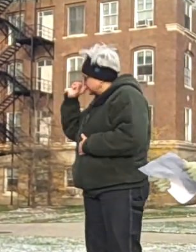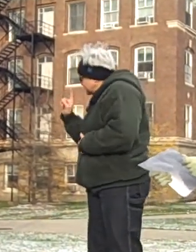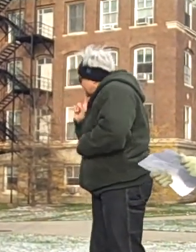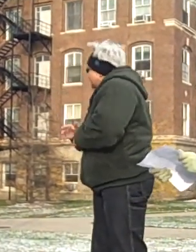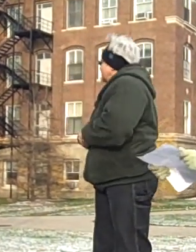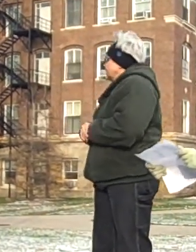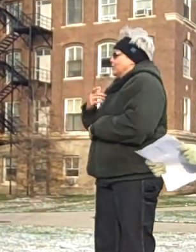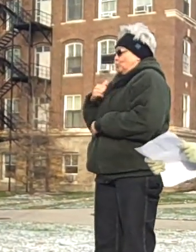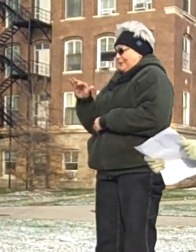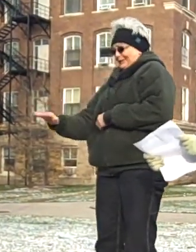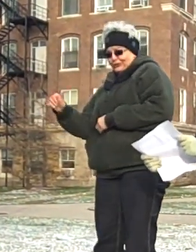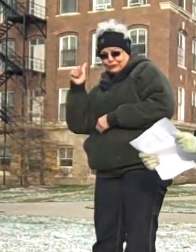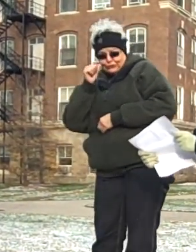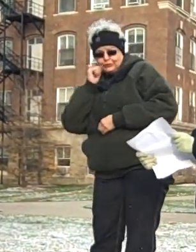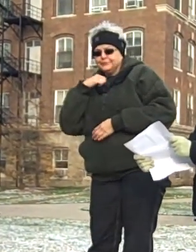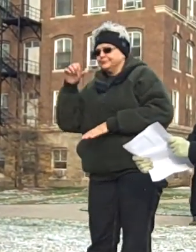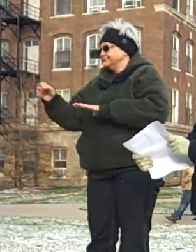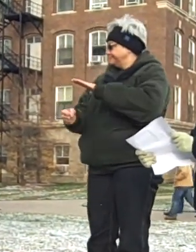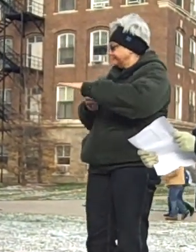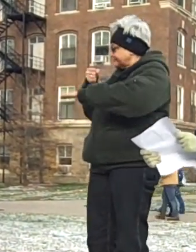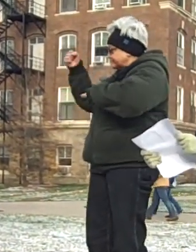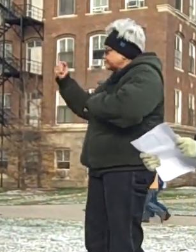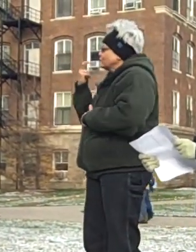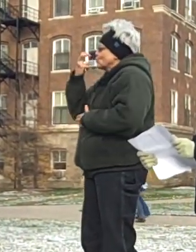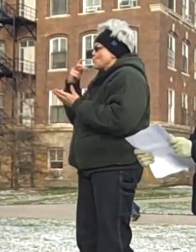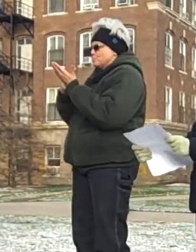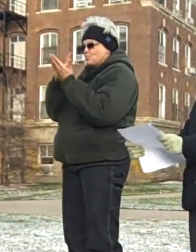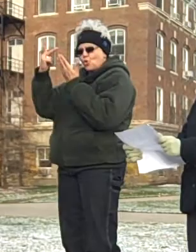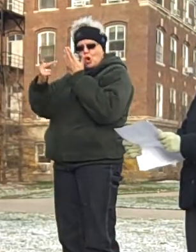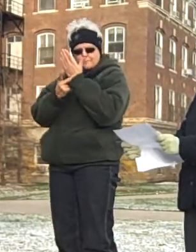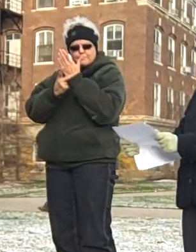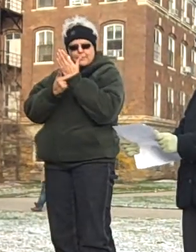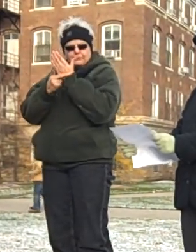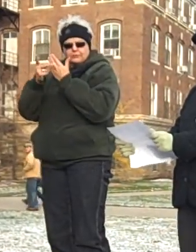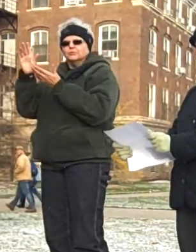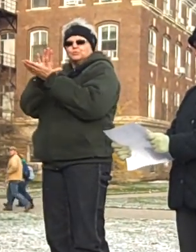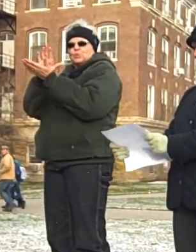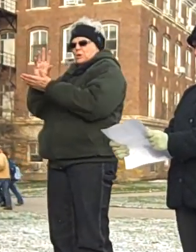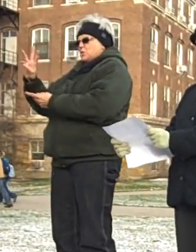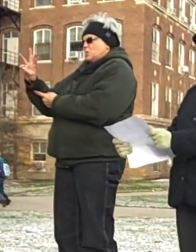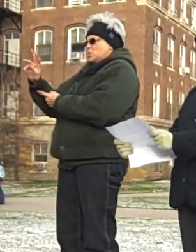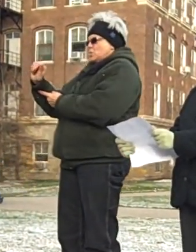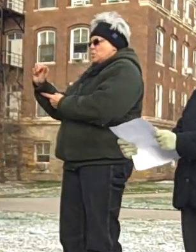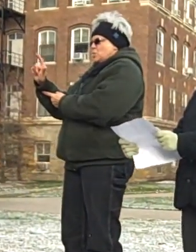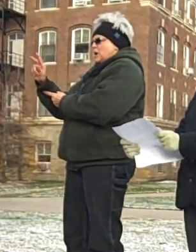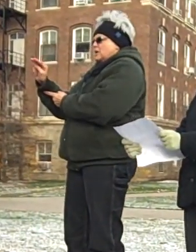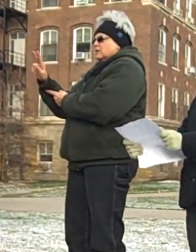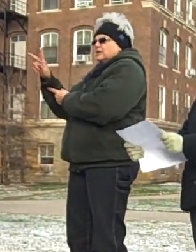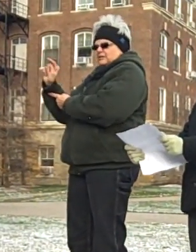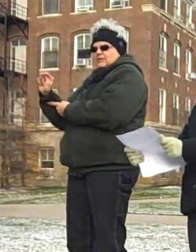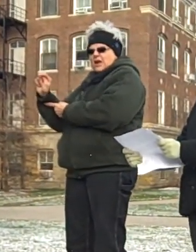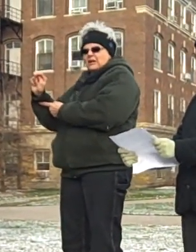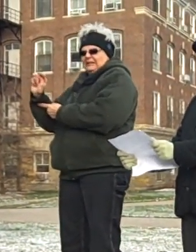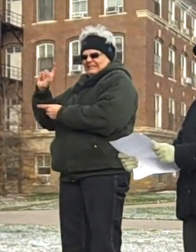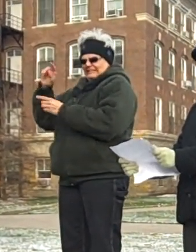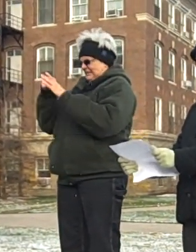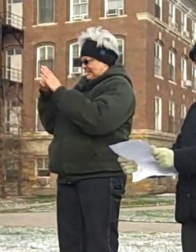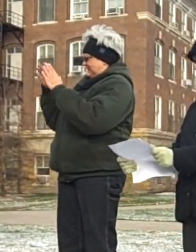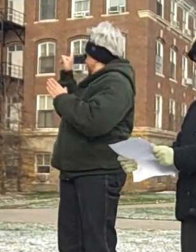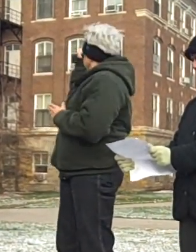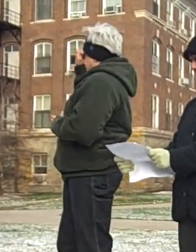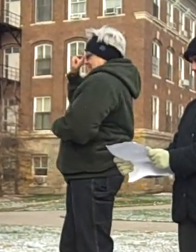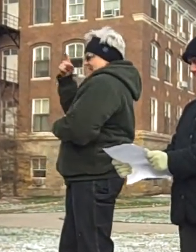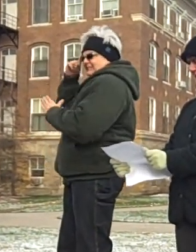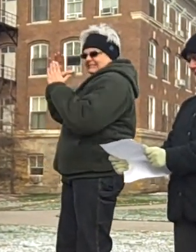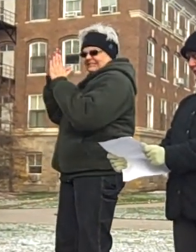I was born deaf, and when I was a little girl, I was placed in an oral program. The school was called